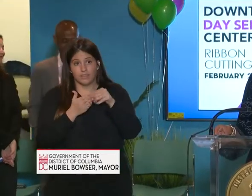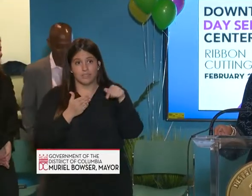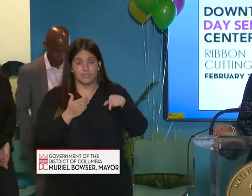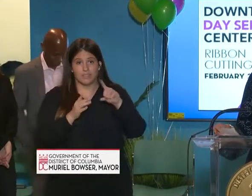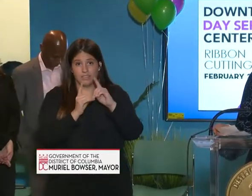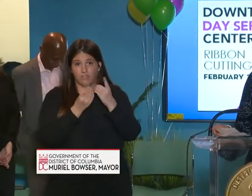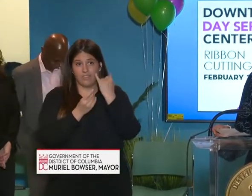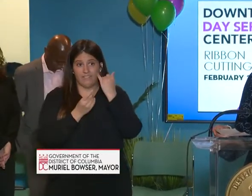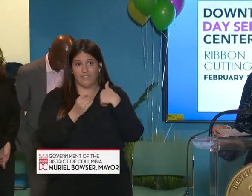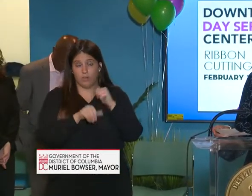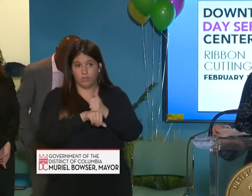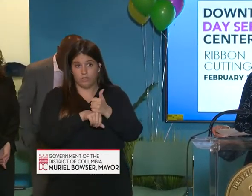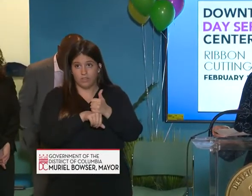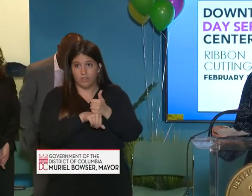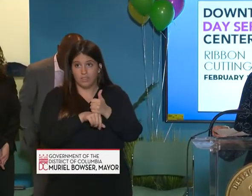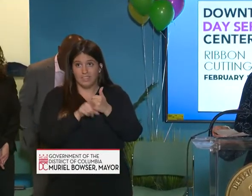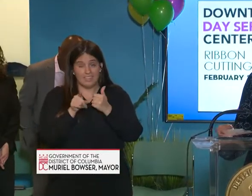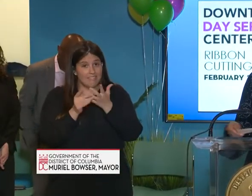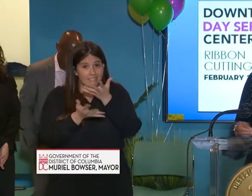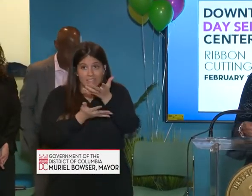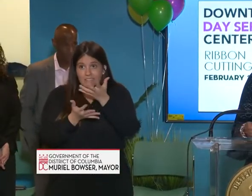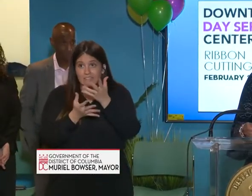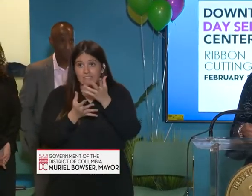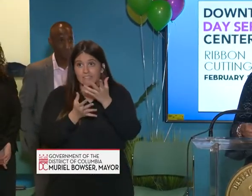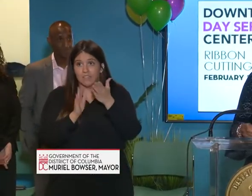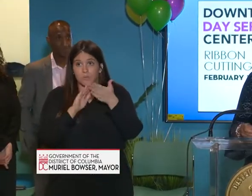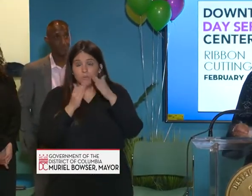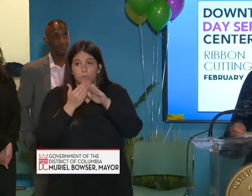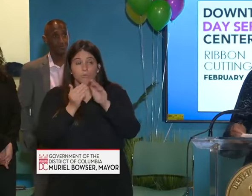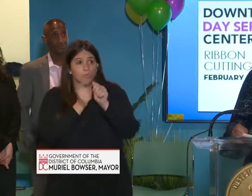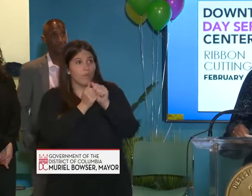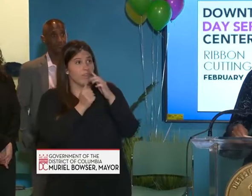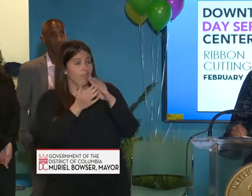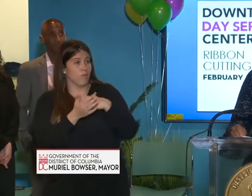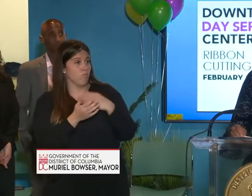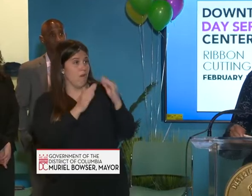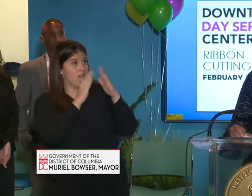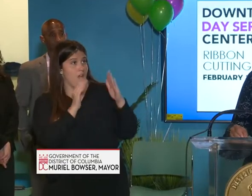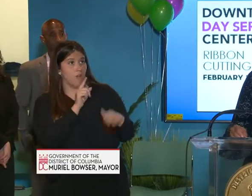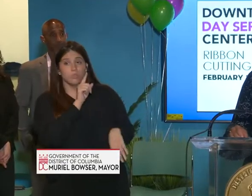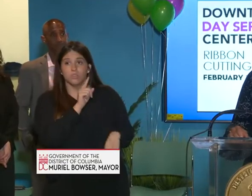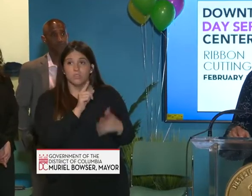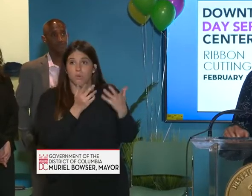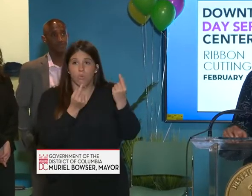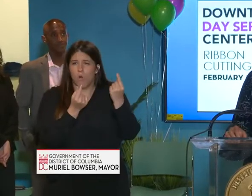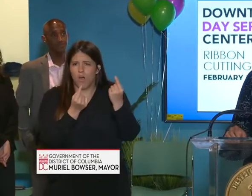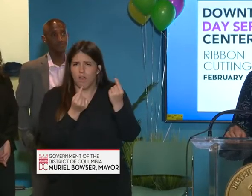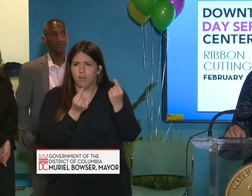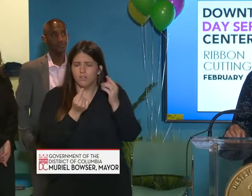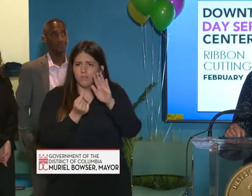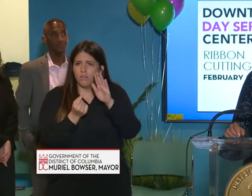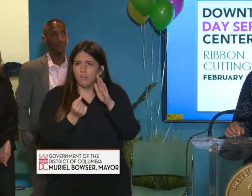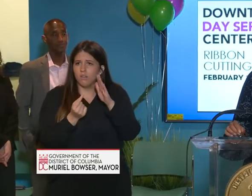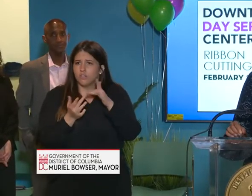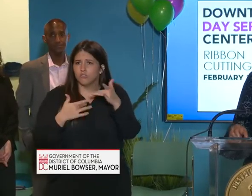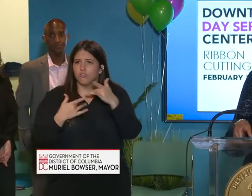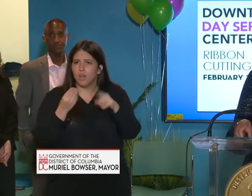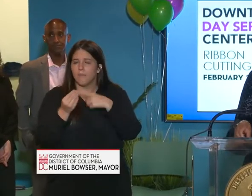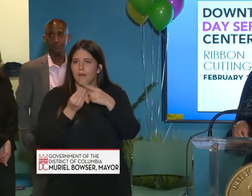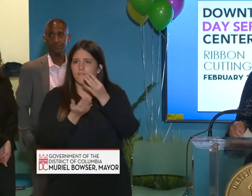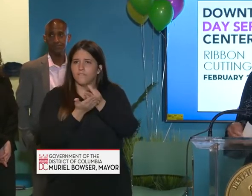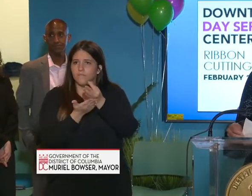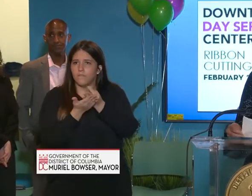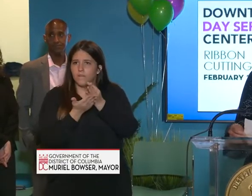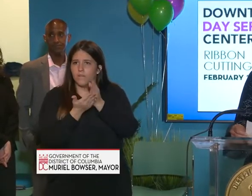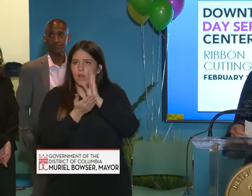district if that were to happen. Have you had any communication from the White House about what this is? And do those concerns about finances that would